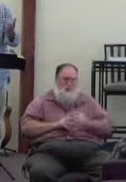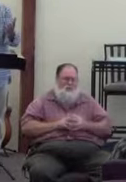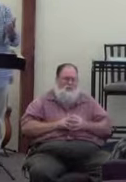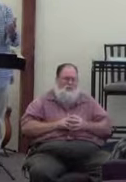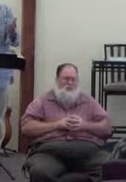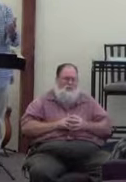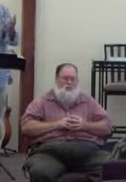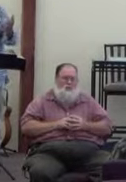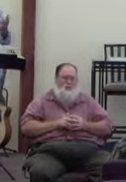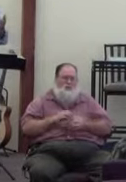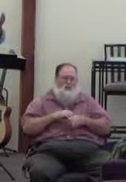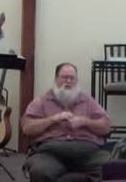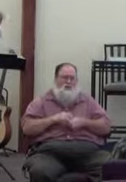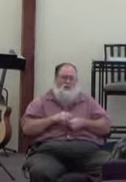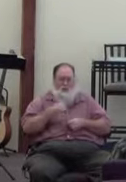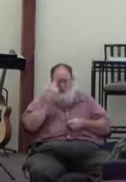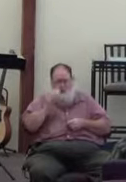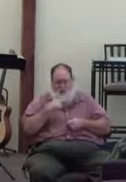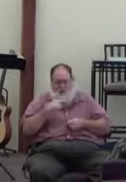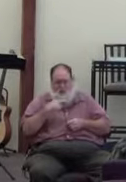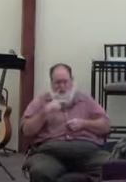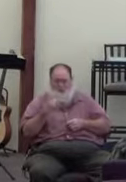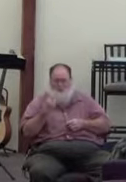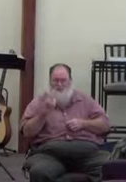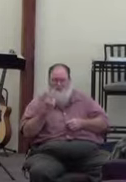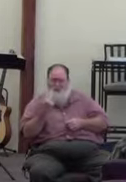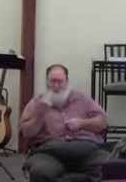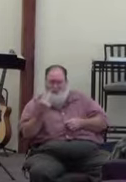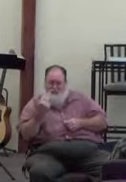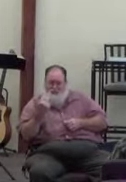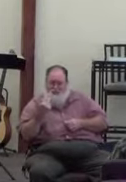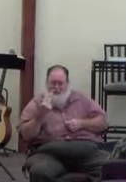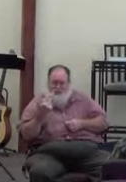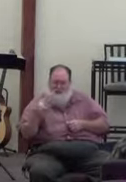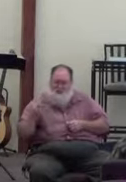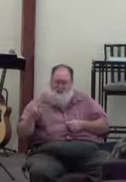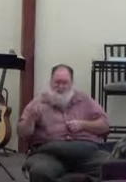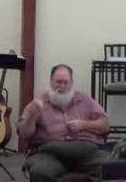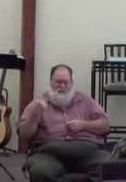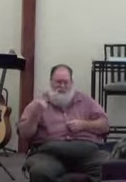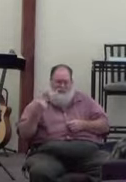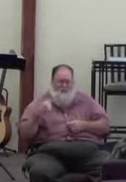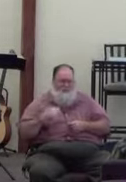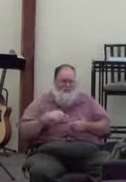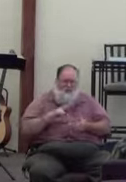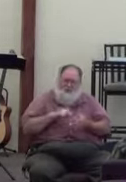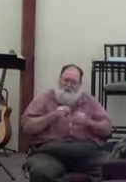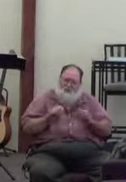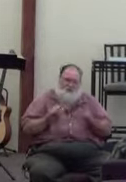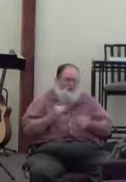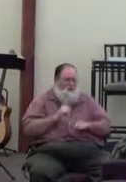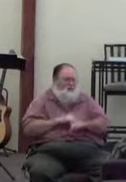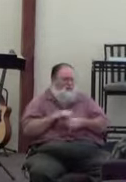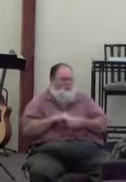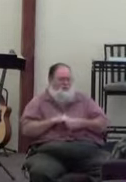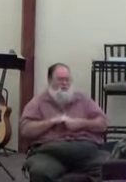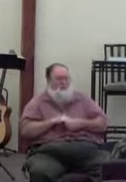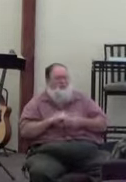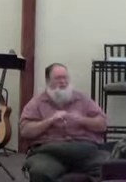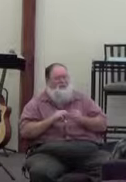And then Romans 13:1. We've read this so many times in Bible study. It's pathetic. Some love it and some hate